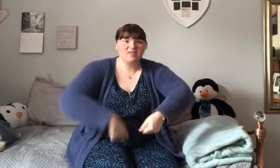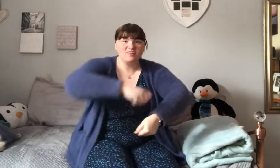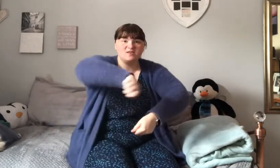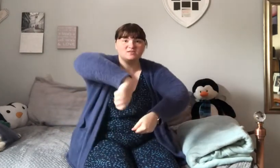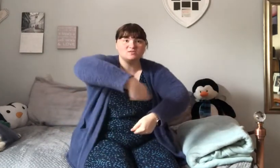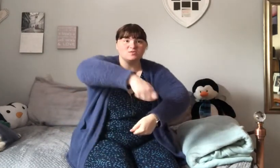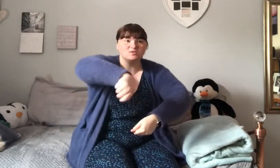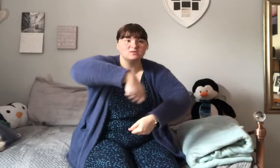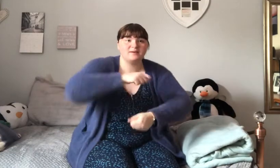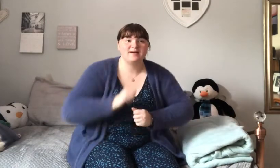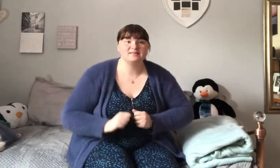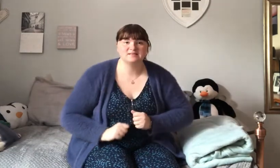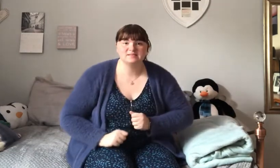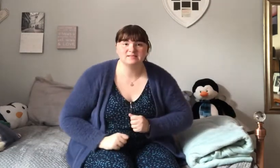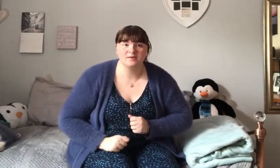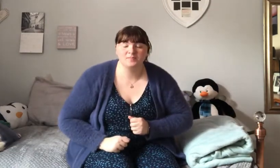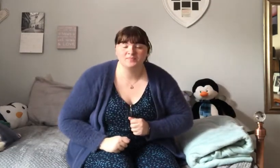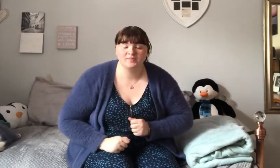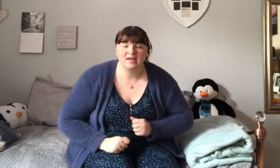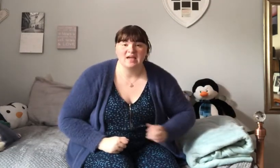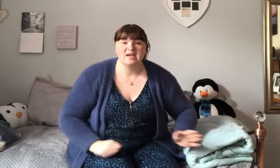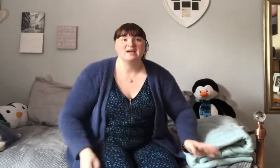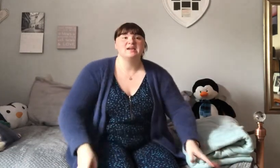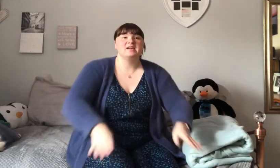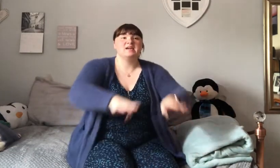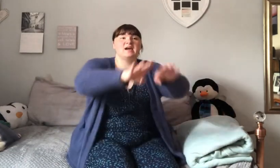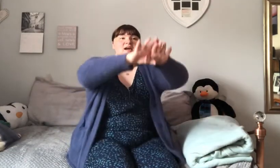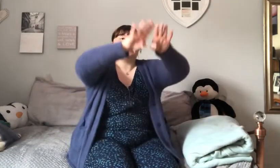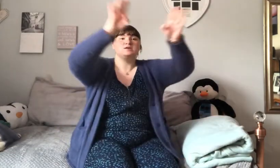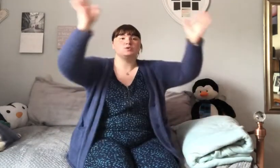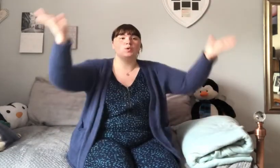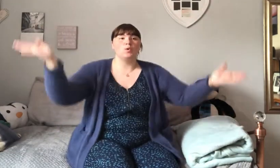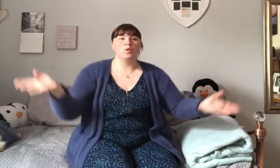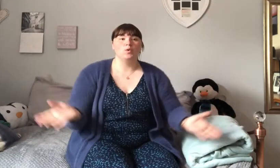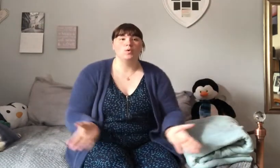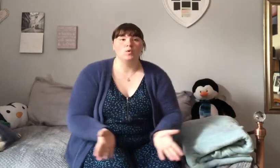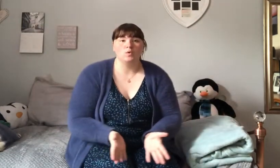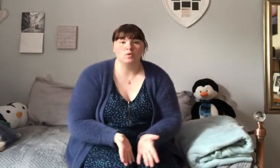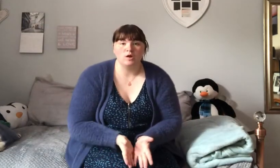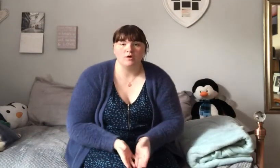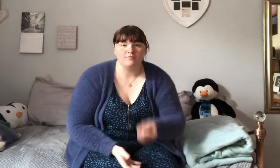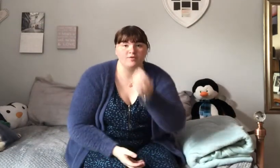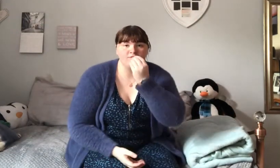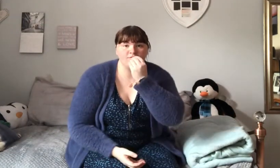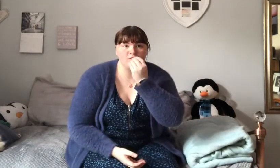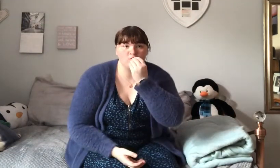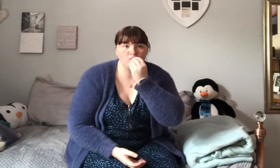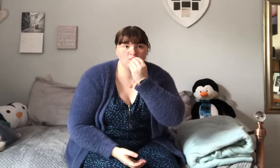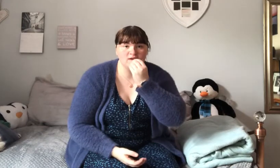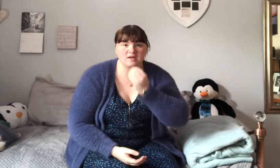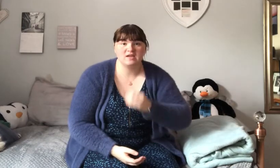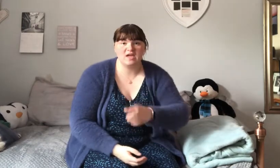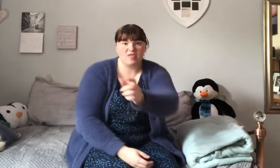the saucepans. He ate all of the food in